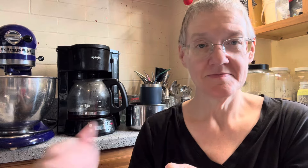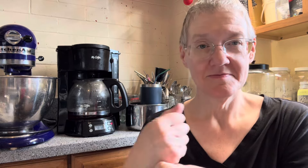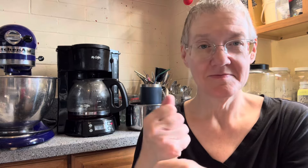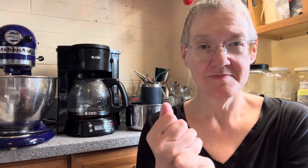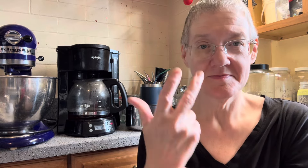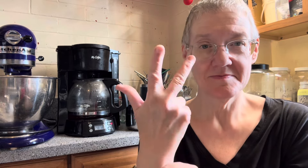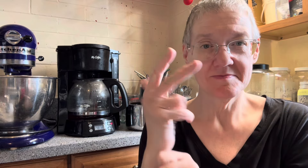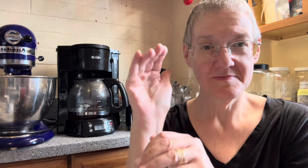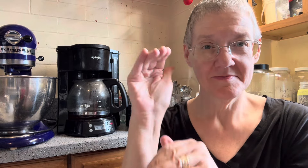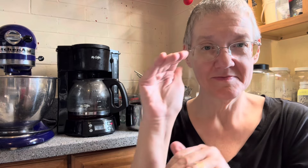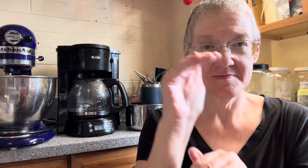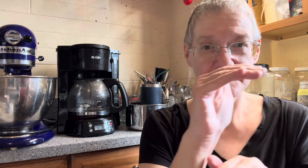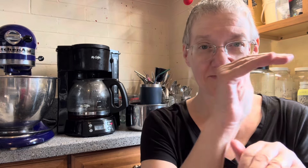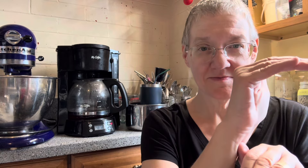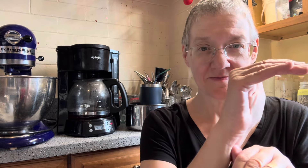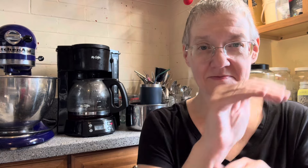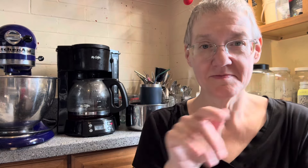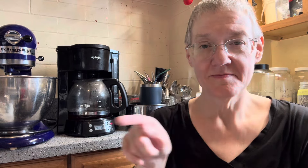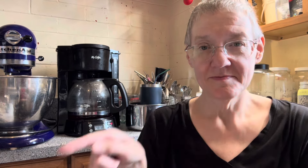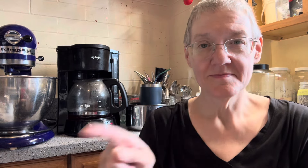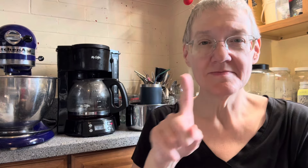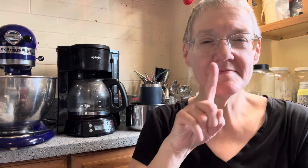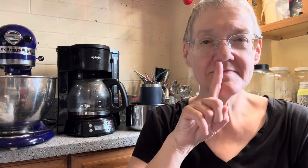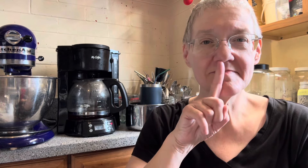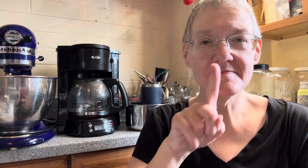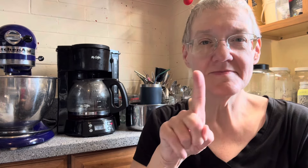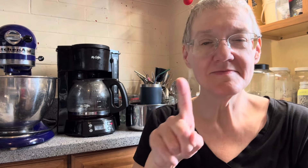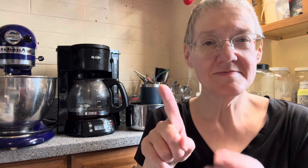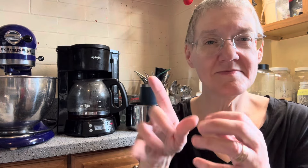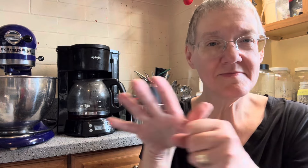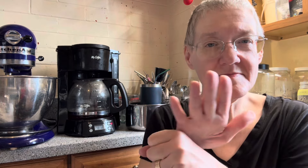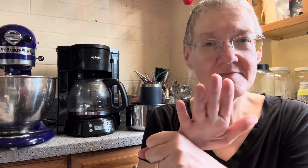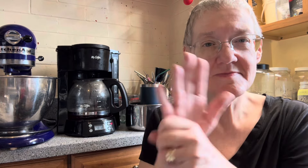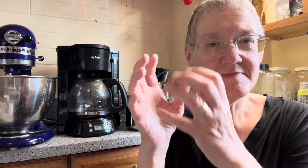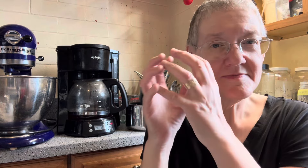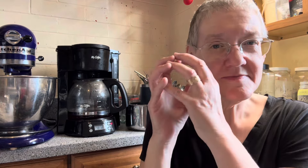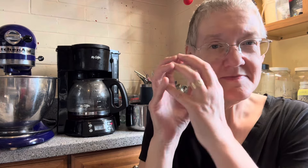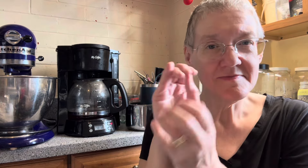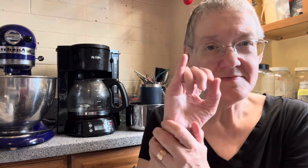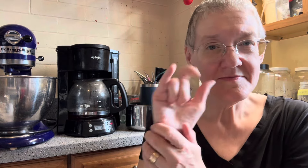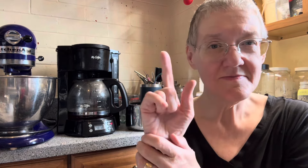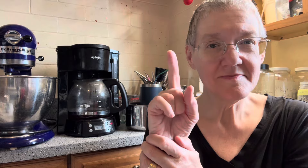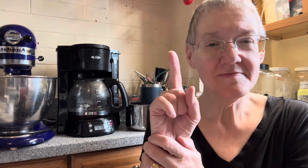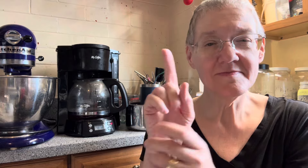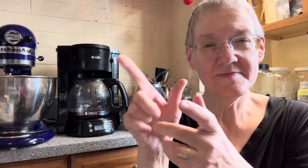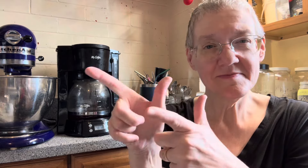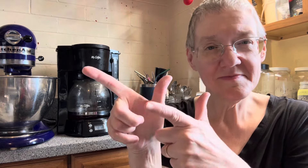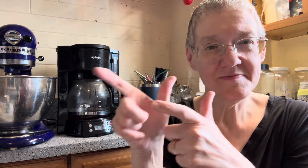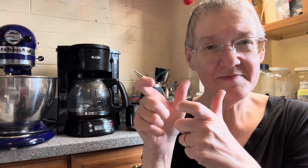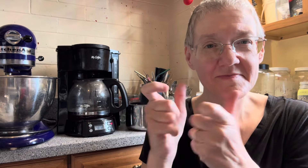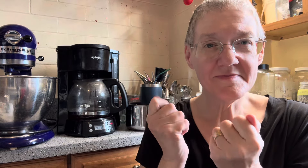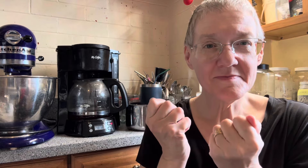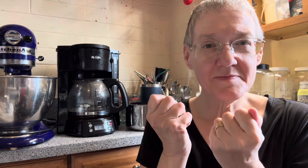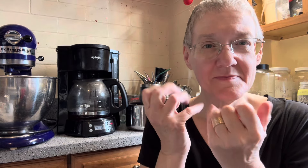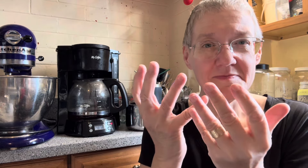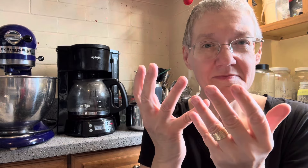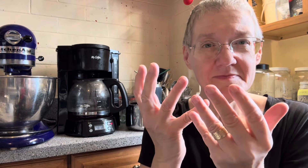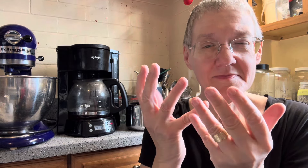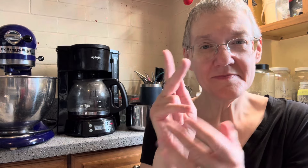One can is going to give me 3 big servings of coffee. And full-fat coconut milk is full of coconut oil,